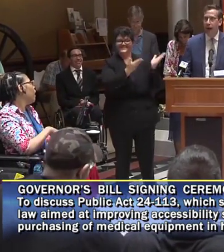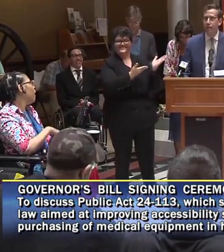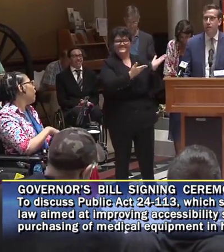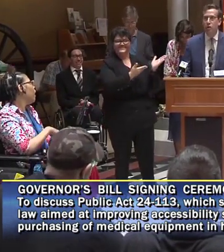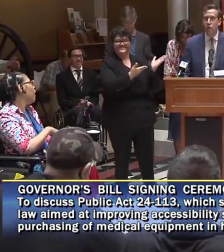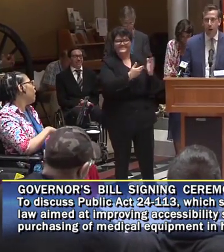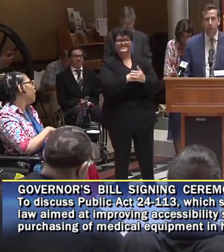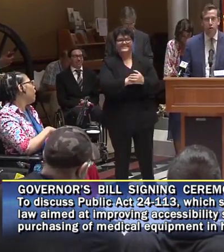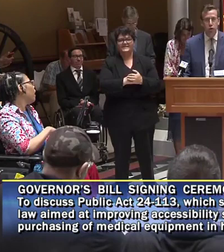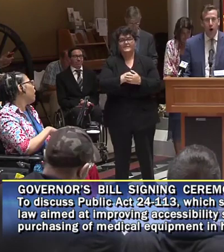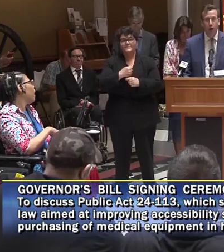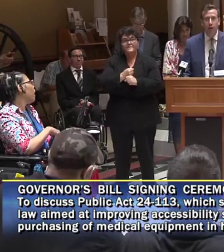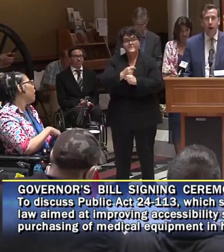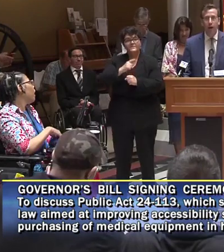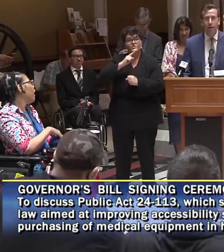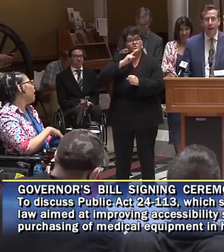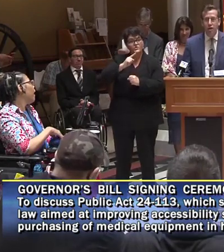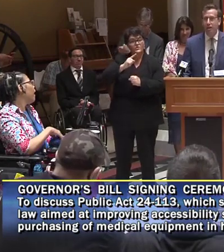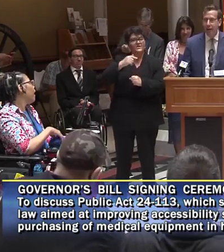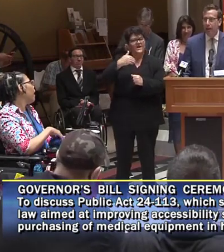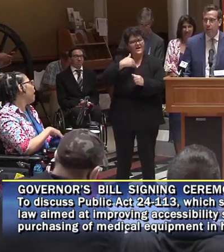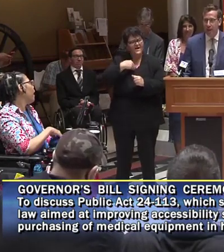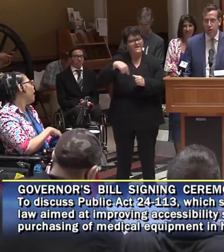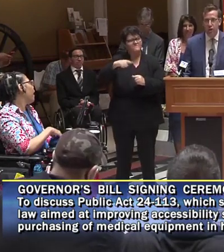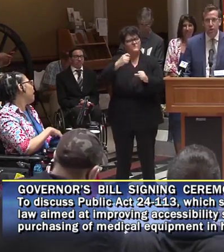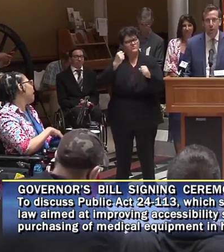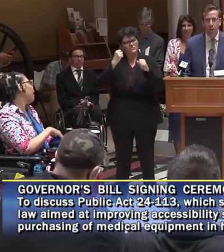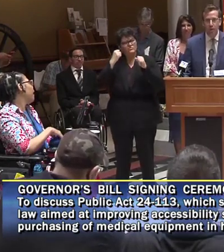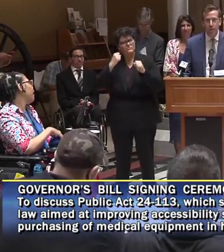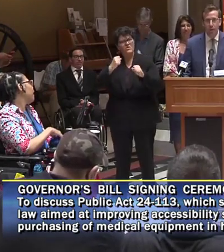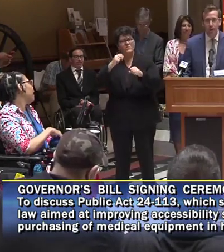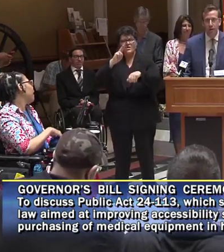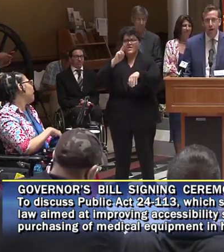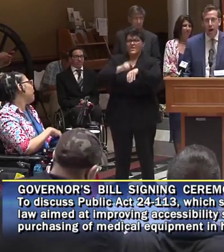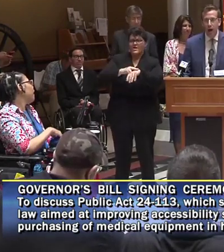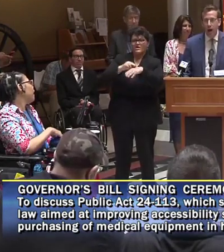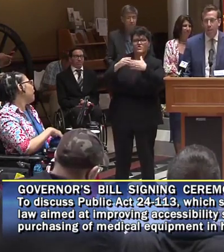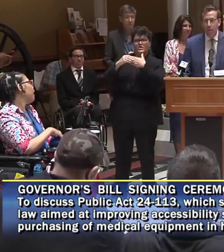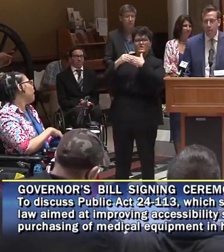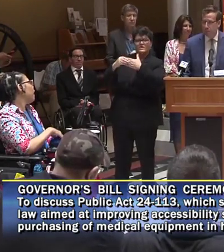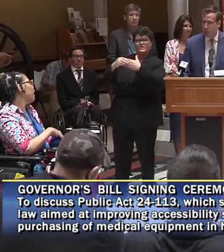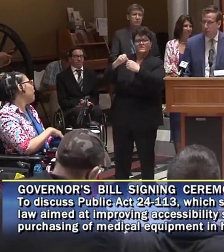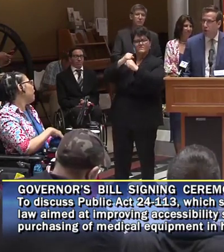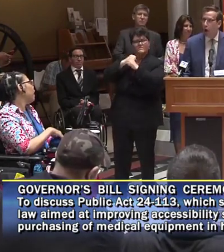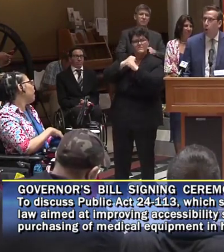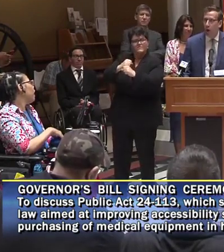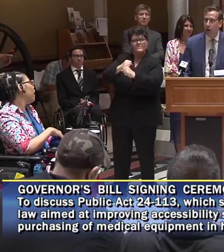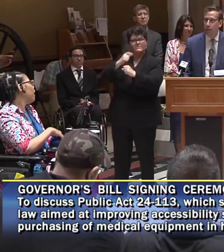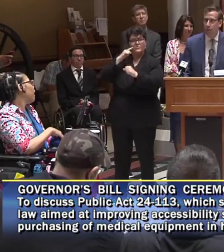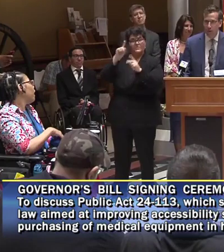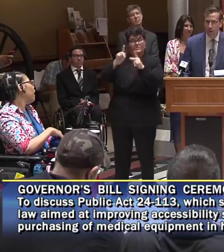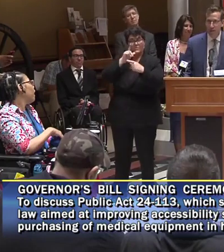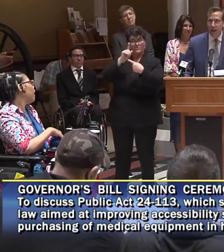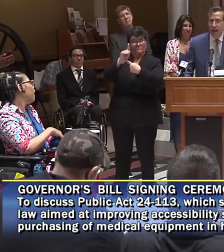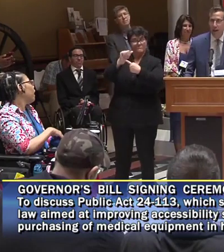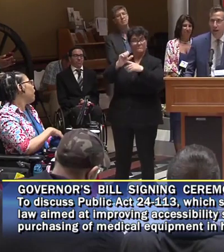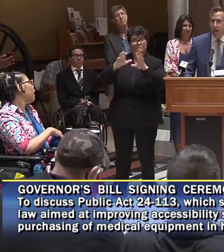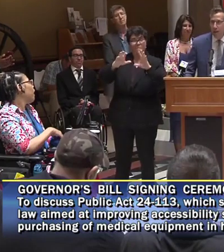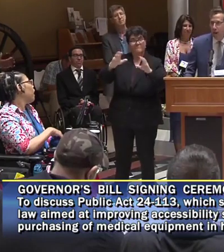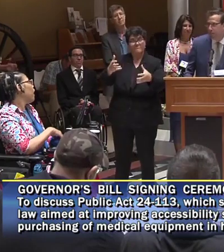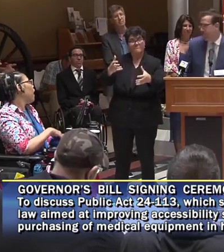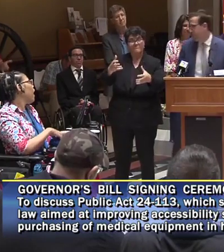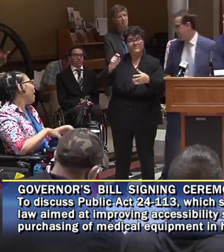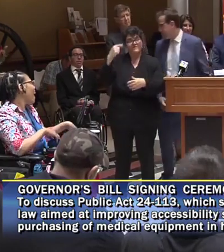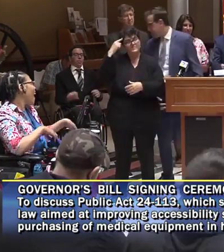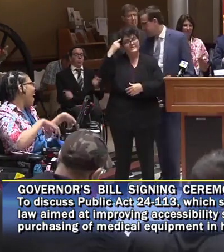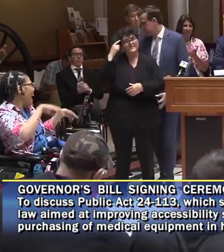we're going to have these incredibly strong nation-leading protections for people with disabilities. Please welcome the governor of the state of Connecticut, Ned